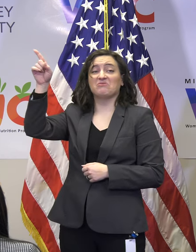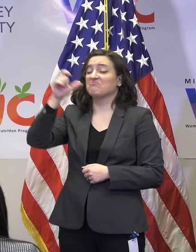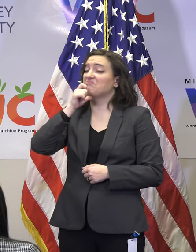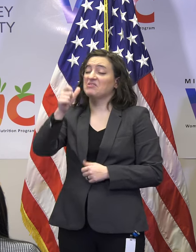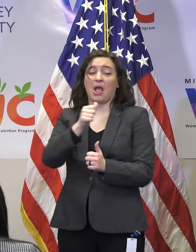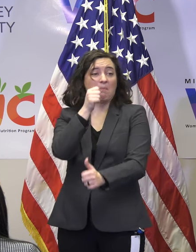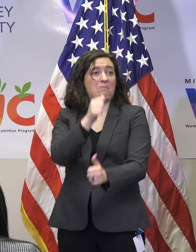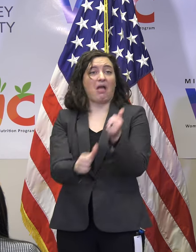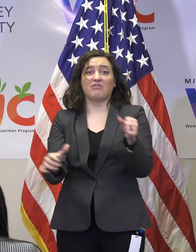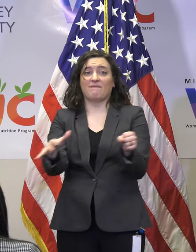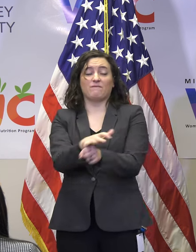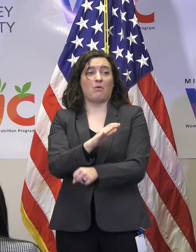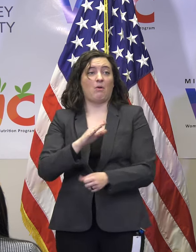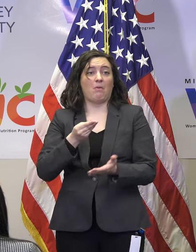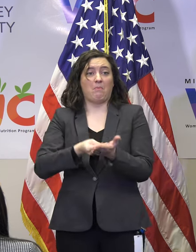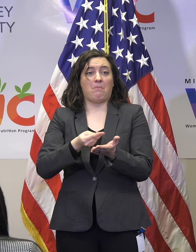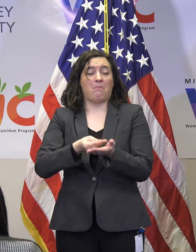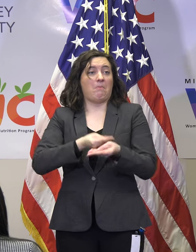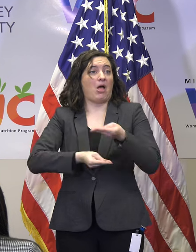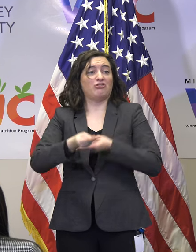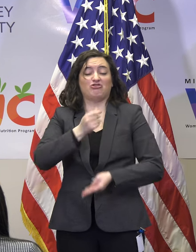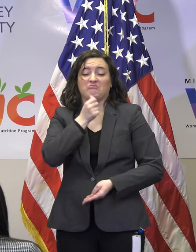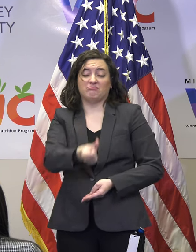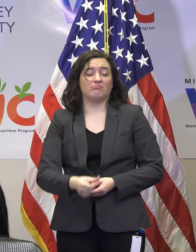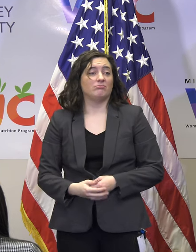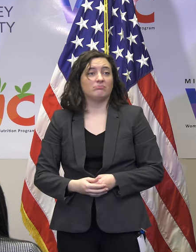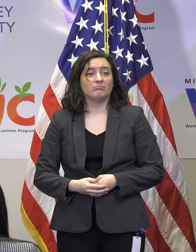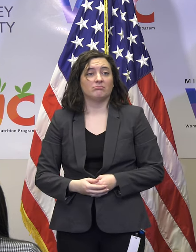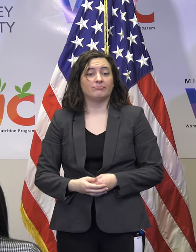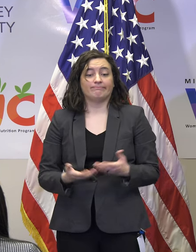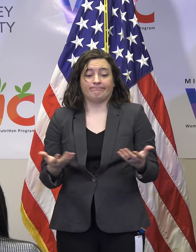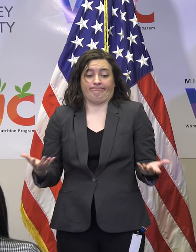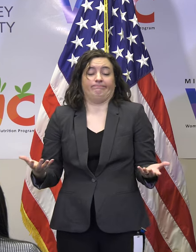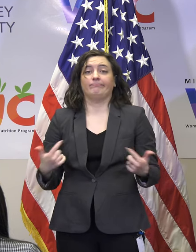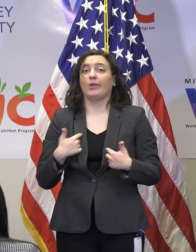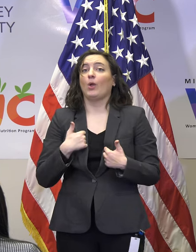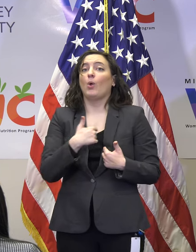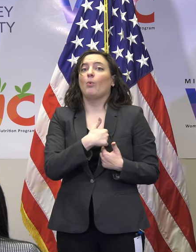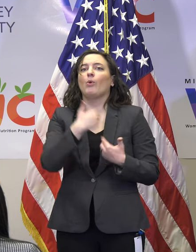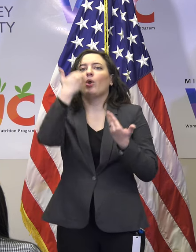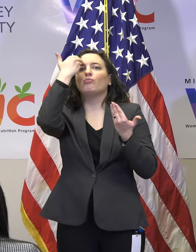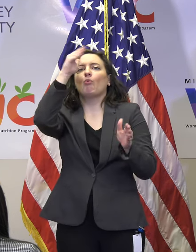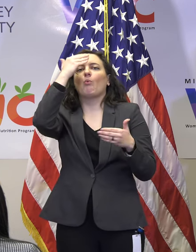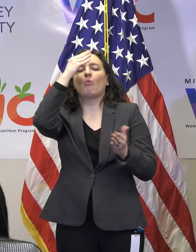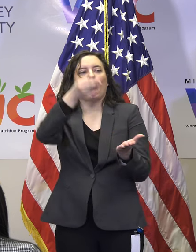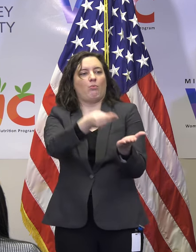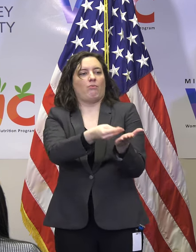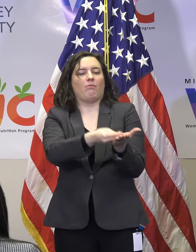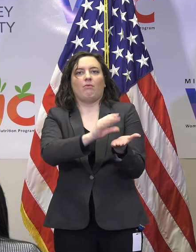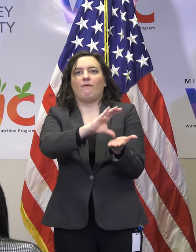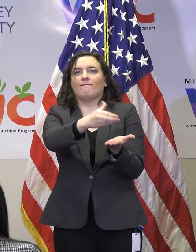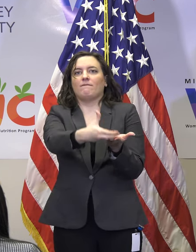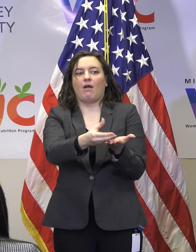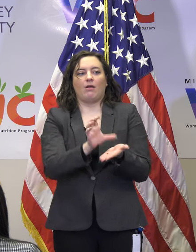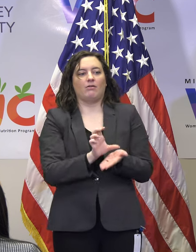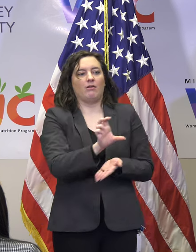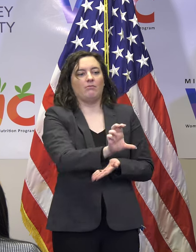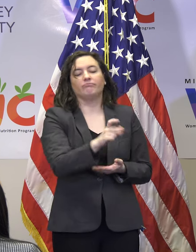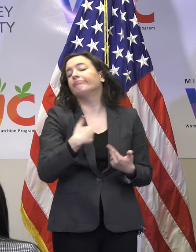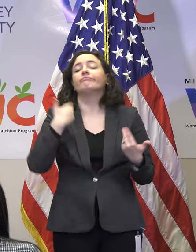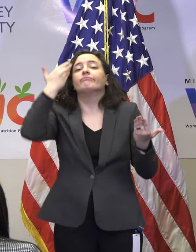budget, we clearly can't tell you today the level of funding that will be available throughout this fiscal